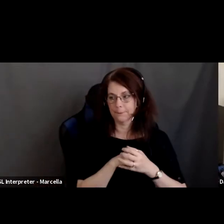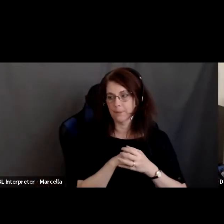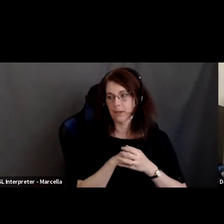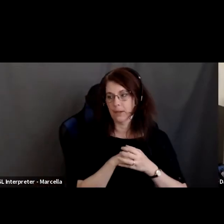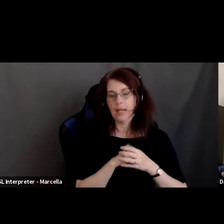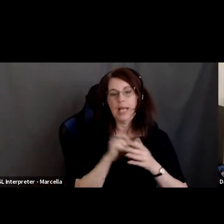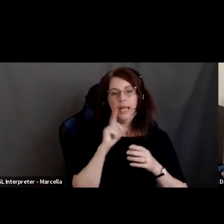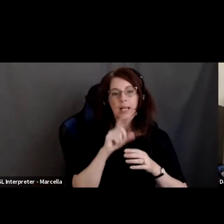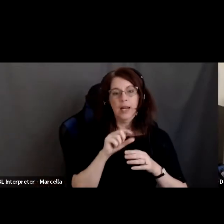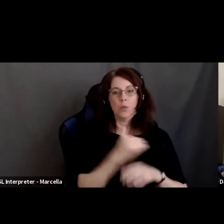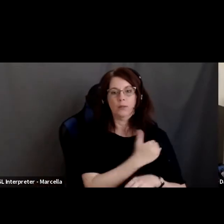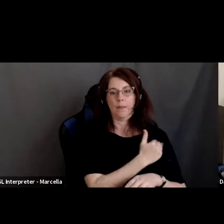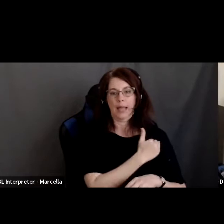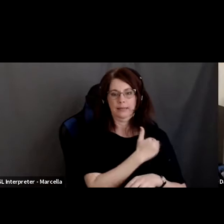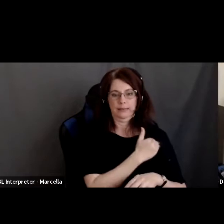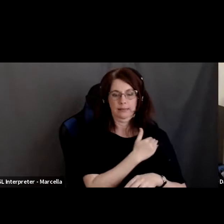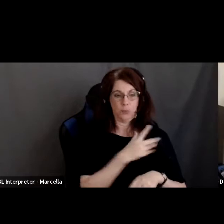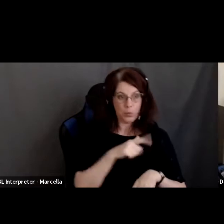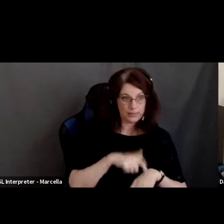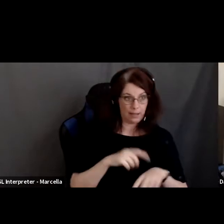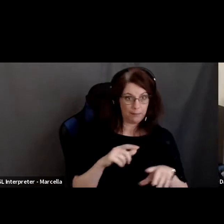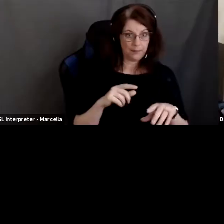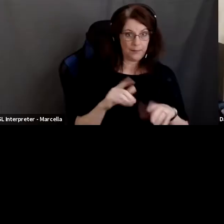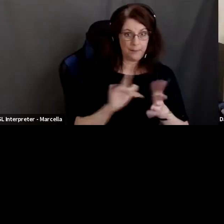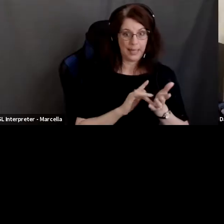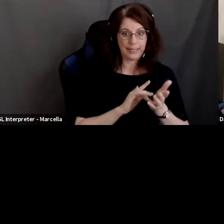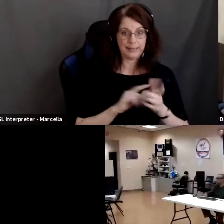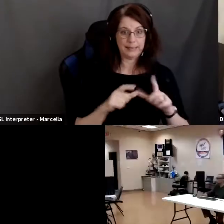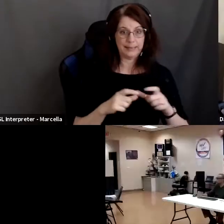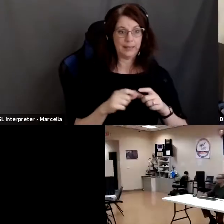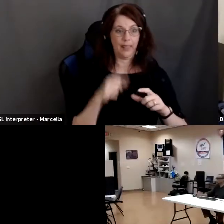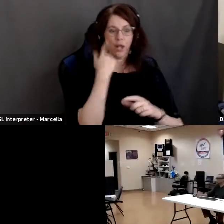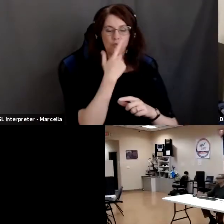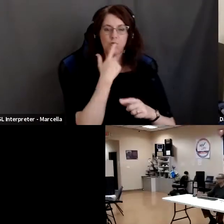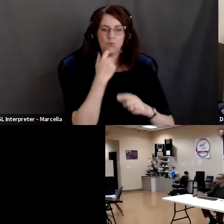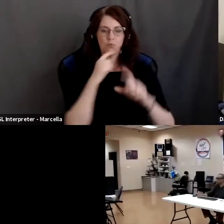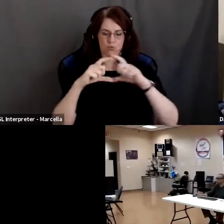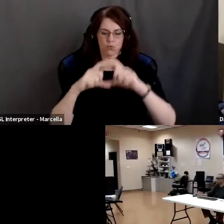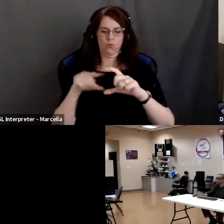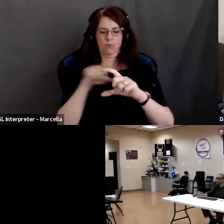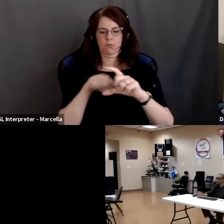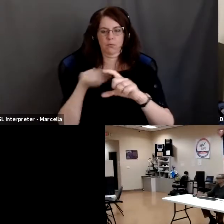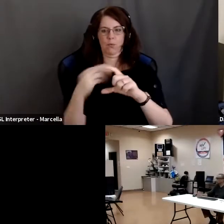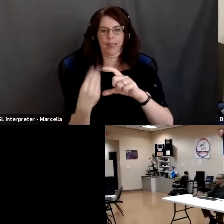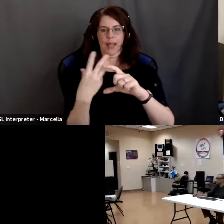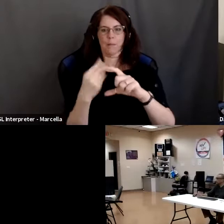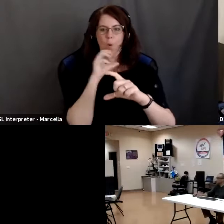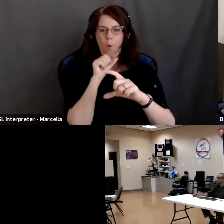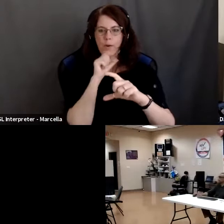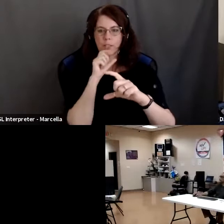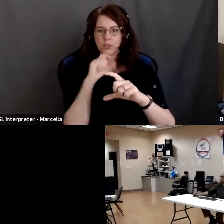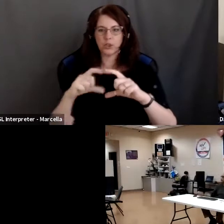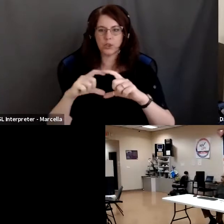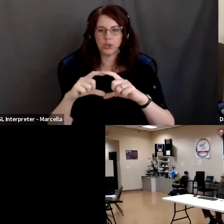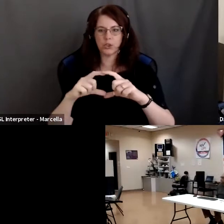that will give you your reminders. So when it's time to take your medication, the little ring will light up orange, and